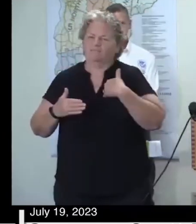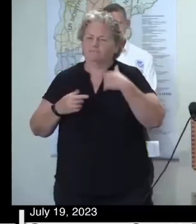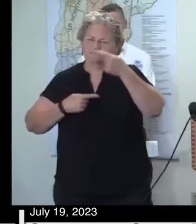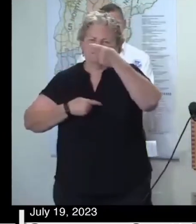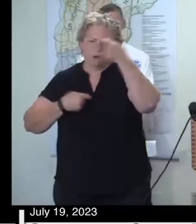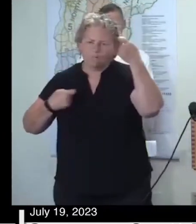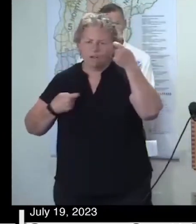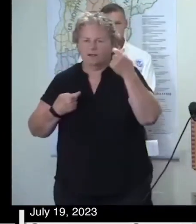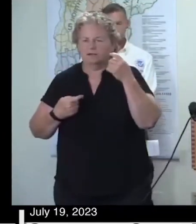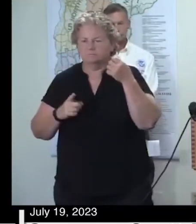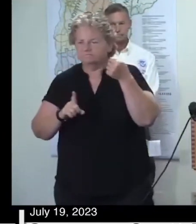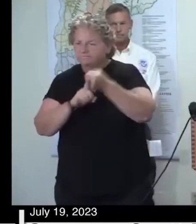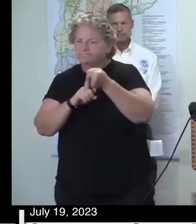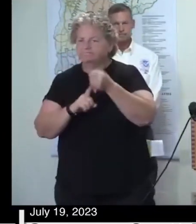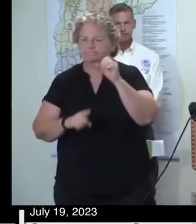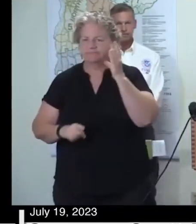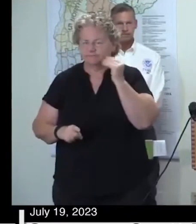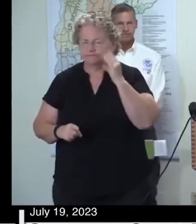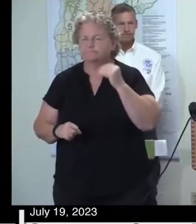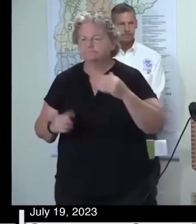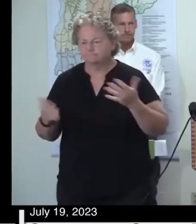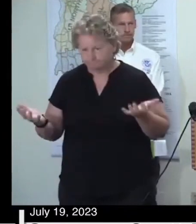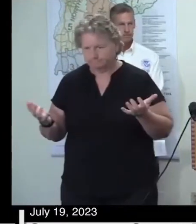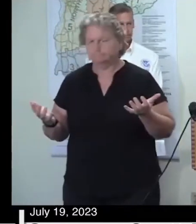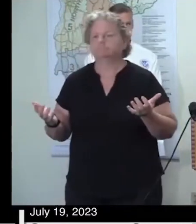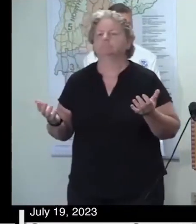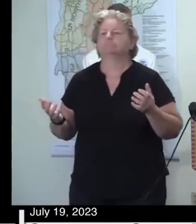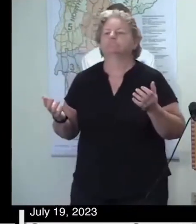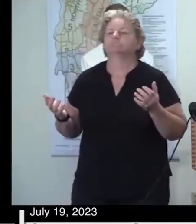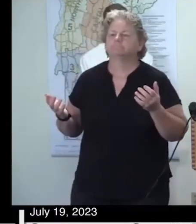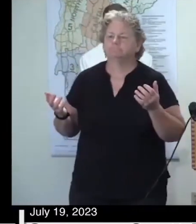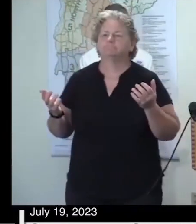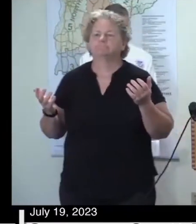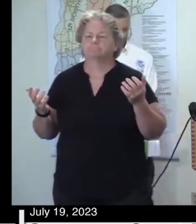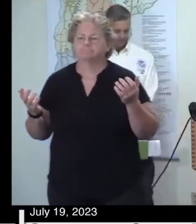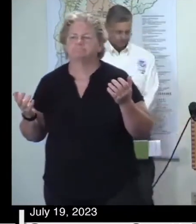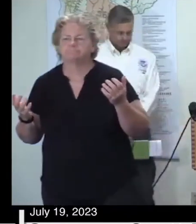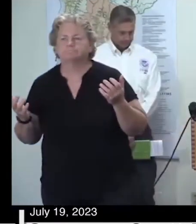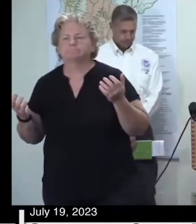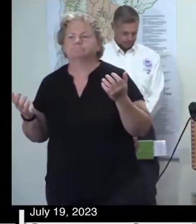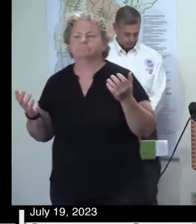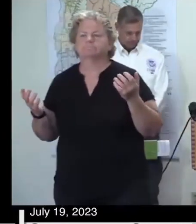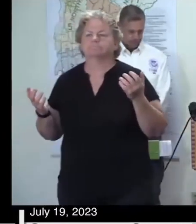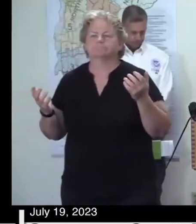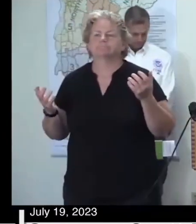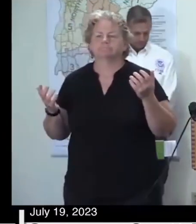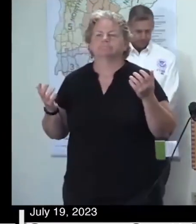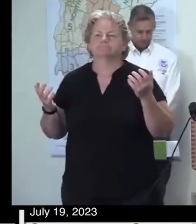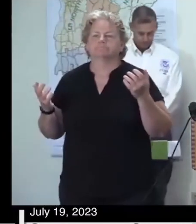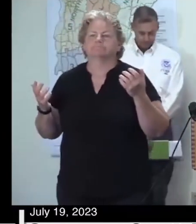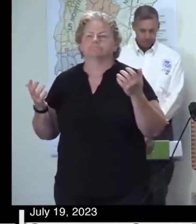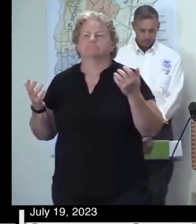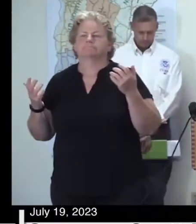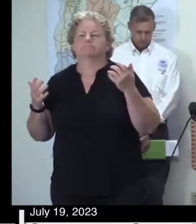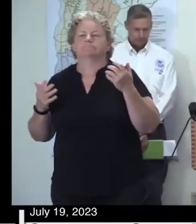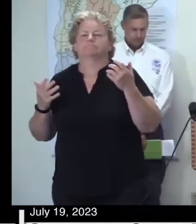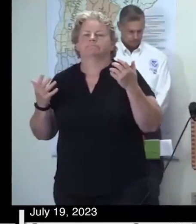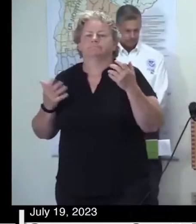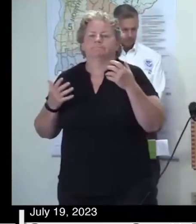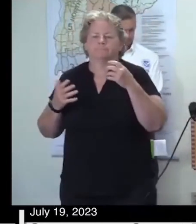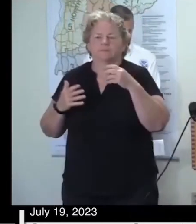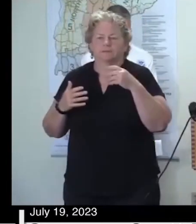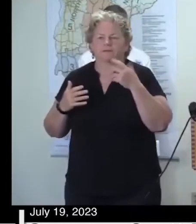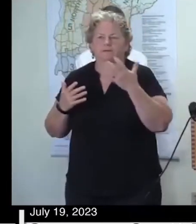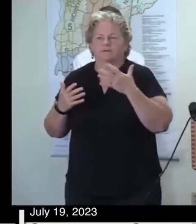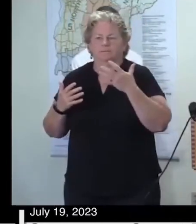damages. The toll this has taken on our neighbors, whose lives have been upended, on our brave emergency and